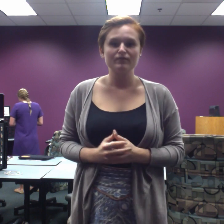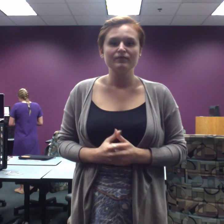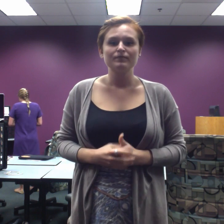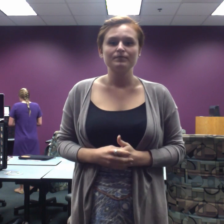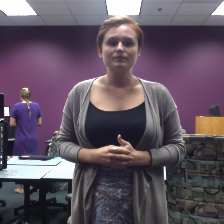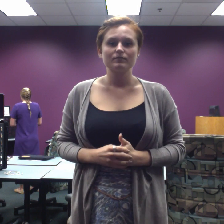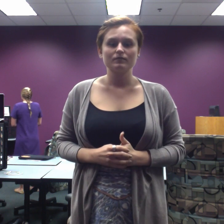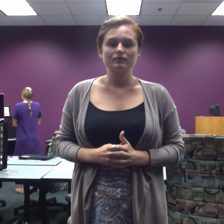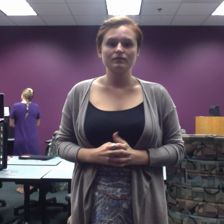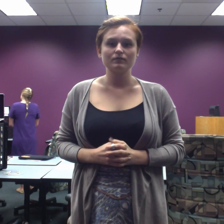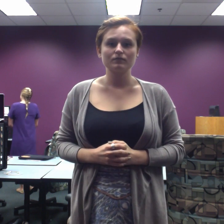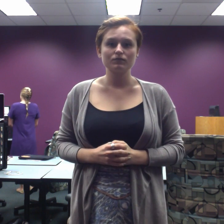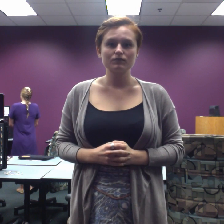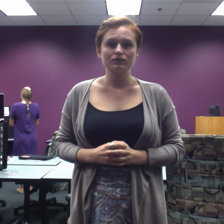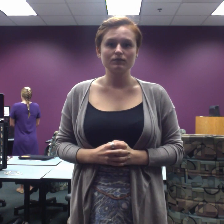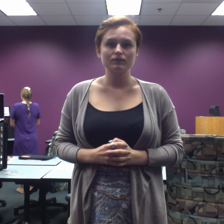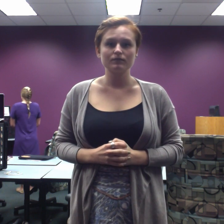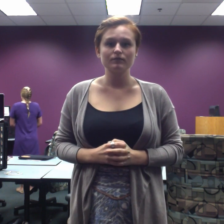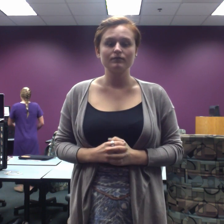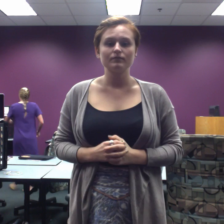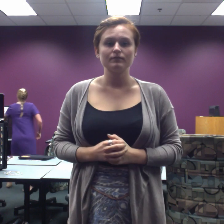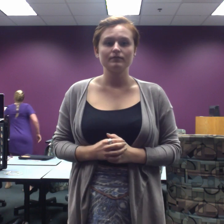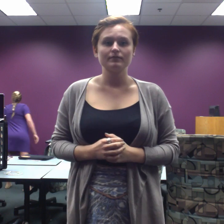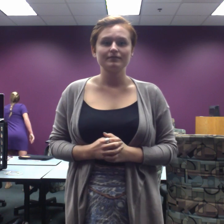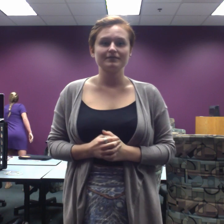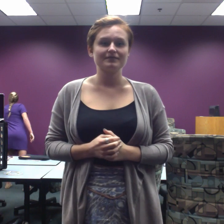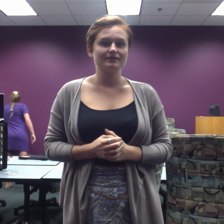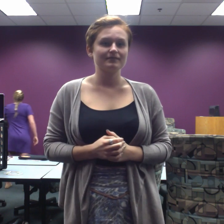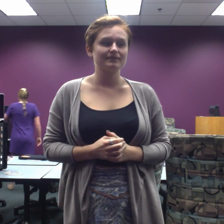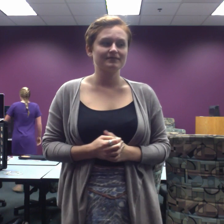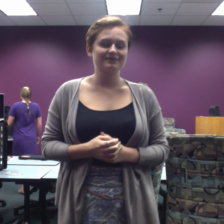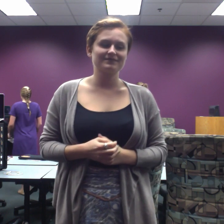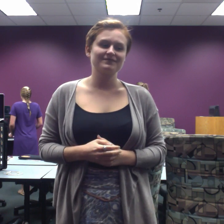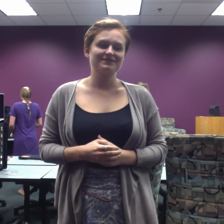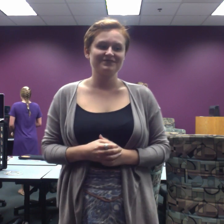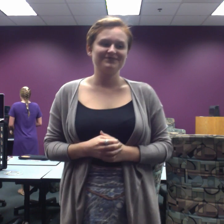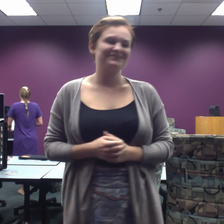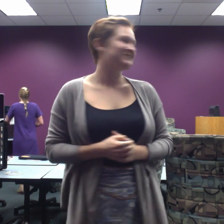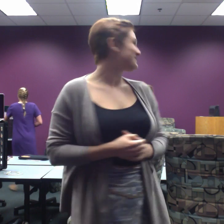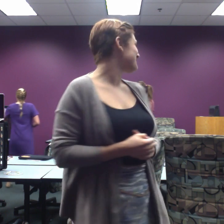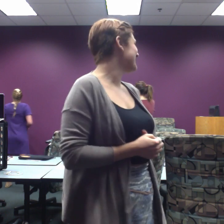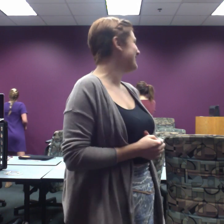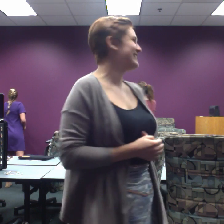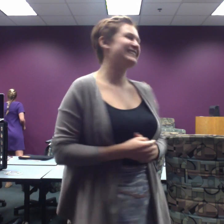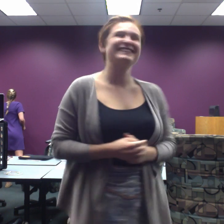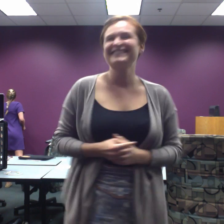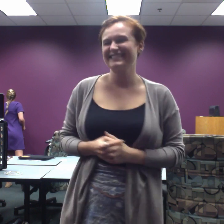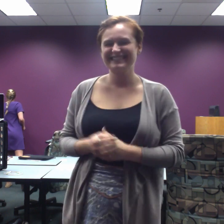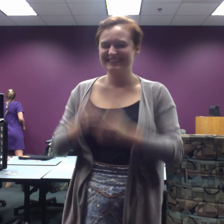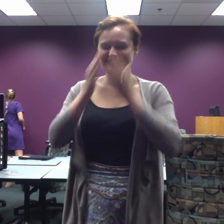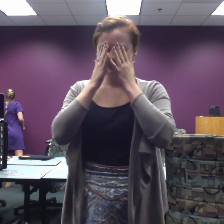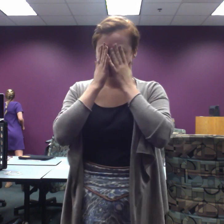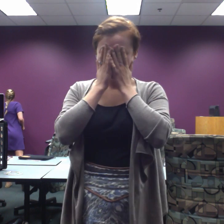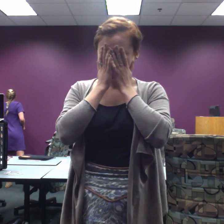camera is the deaf student. Imagine your Good video luck. camera is your deaf student. I wish you the best of luck. All right, ready? Here you